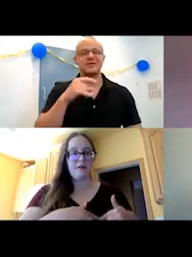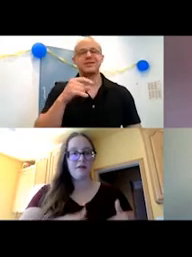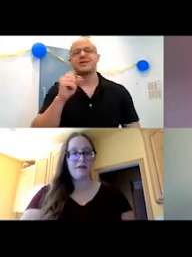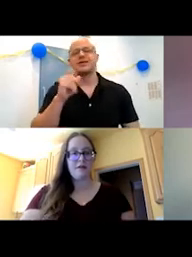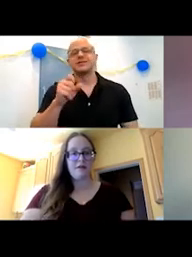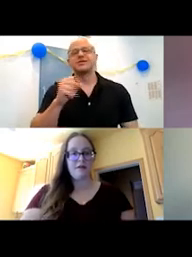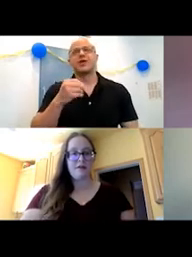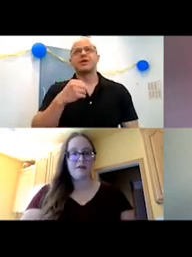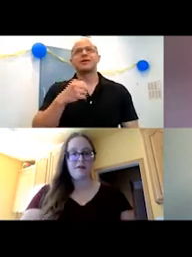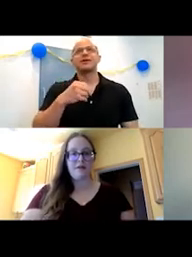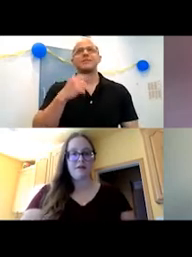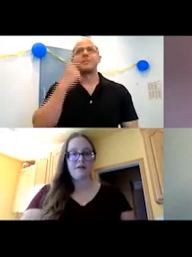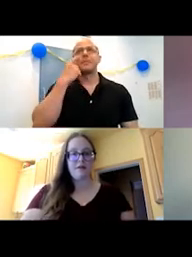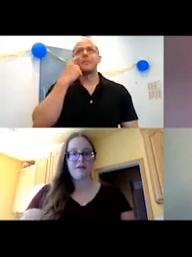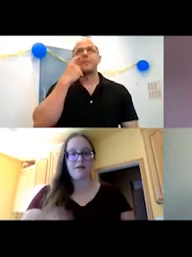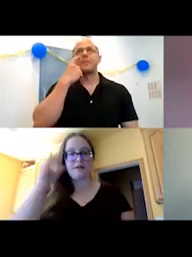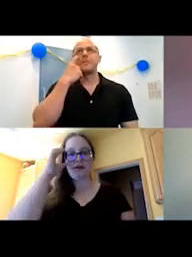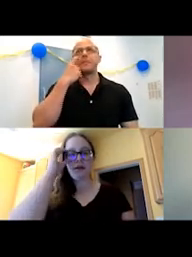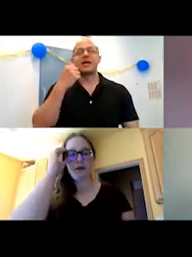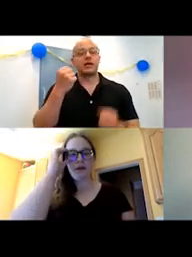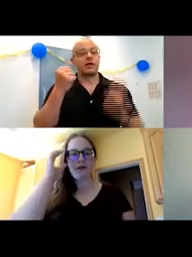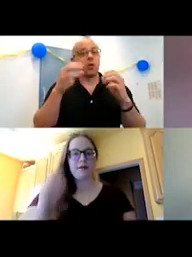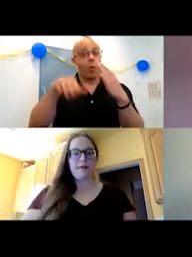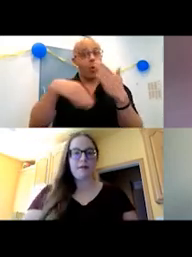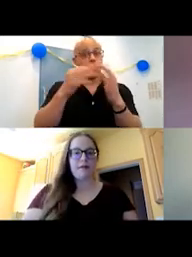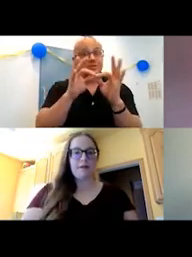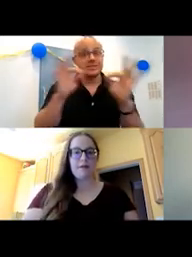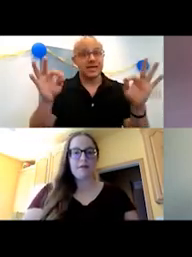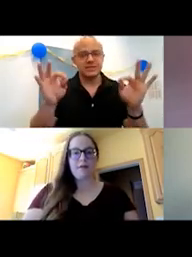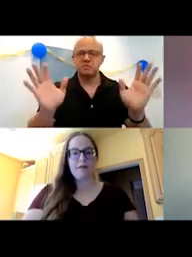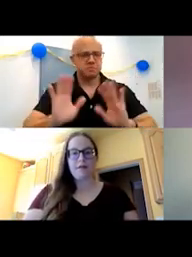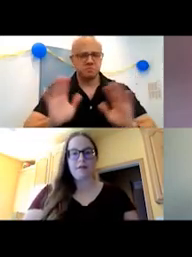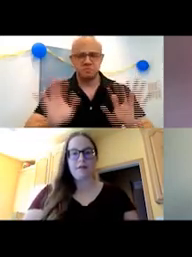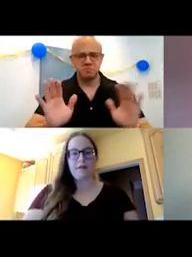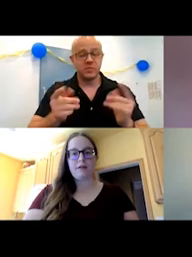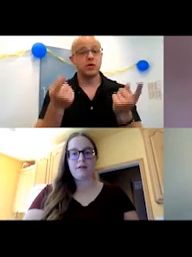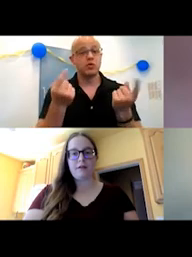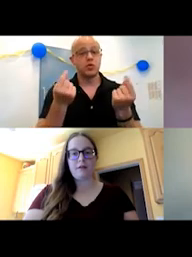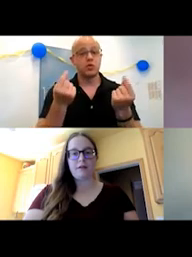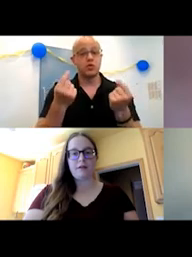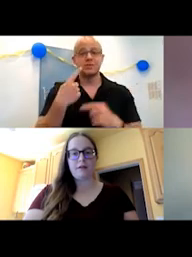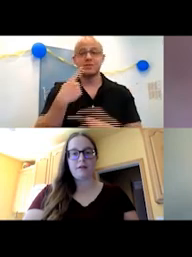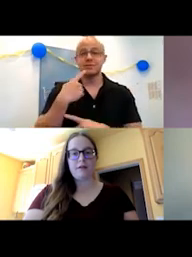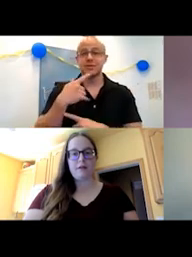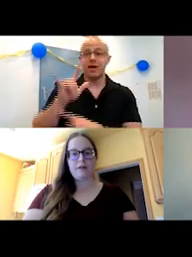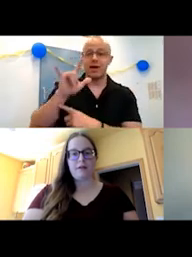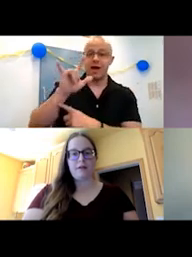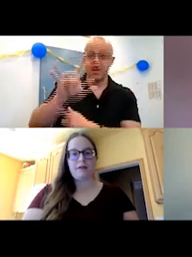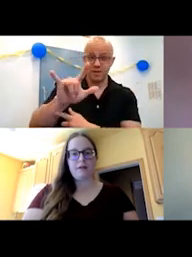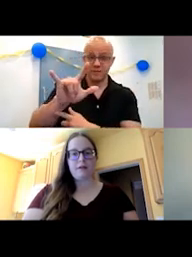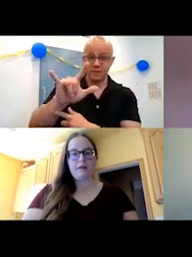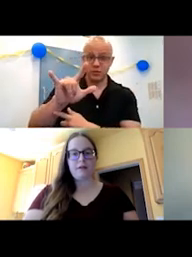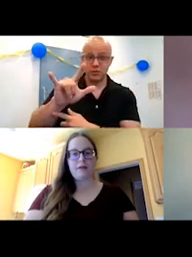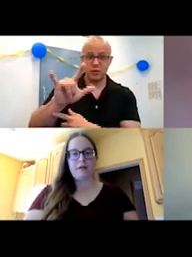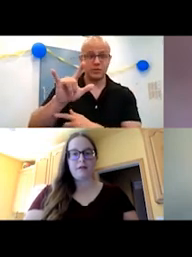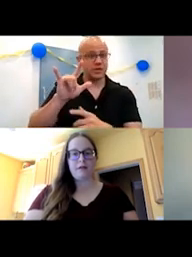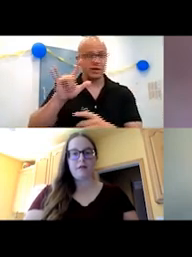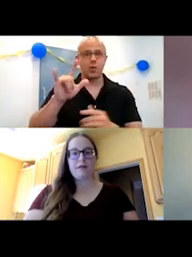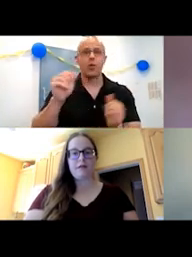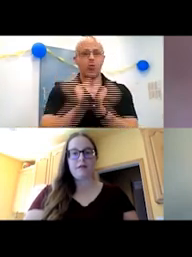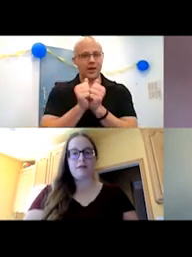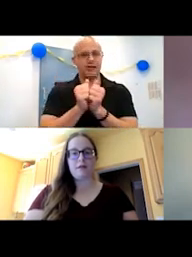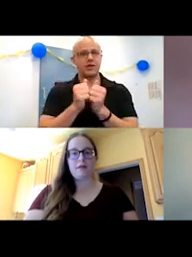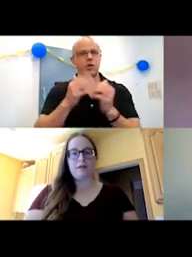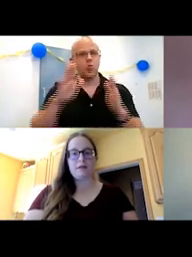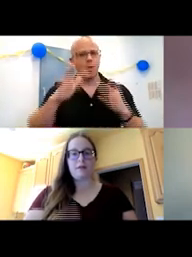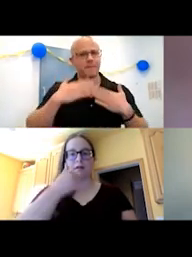to, to my grandkids. Let's see. You don't have to sign the full sentence, of course. It's